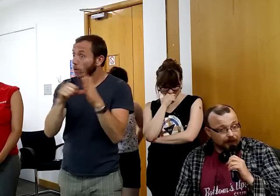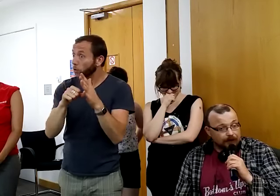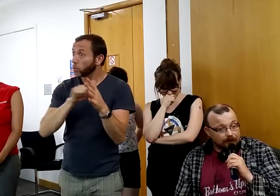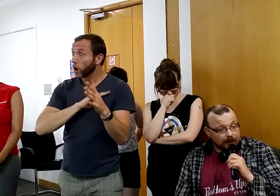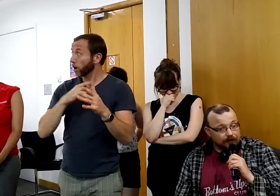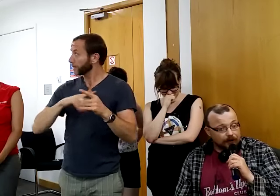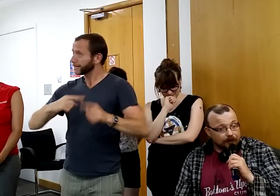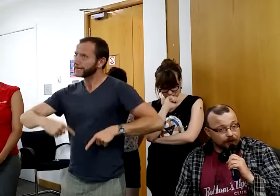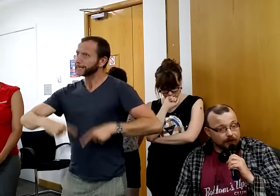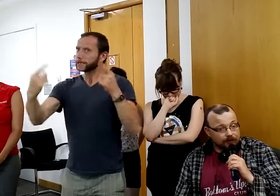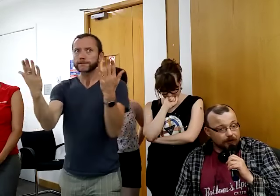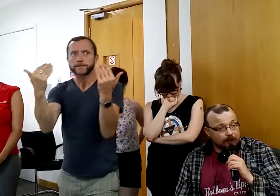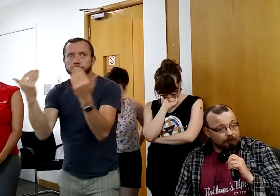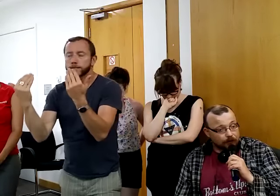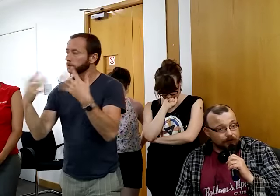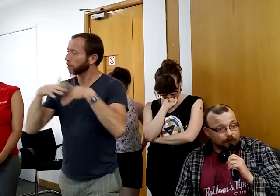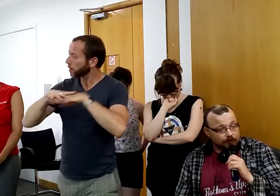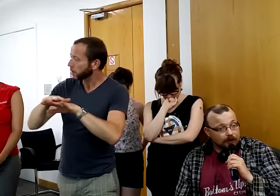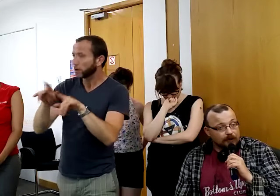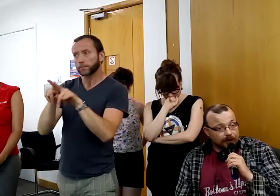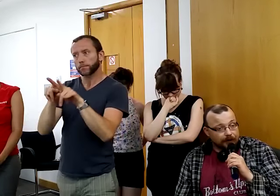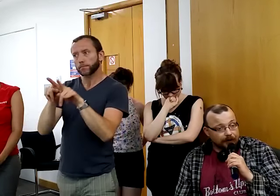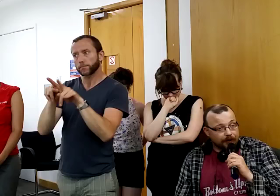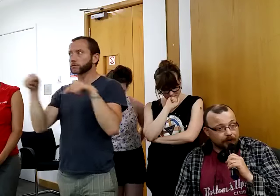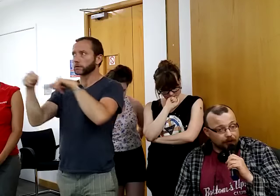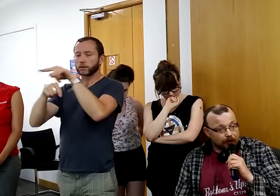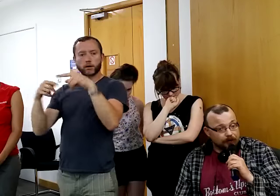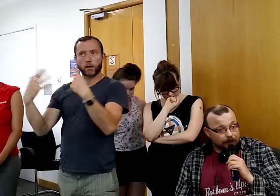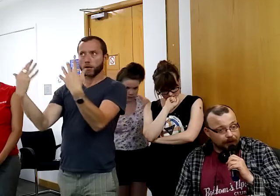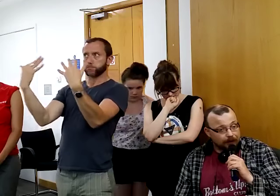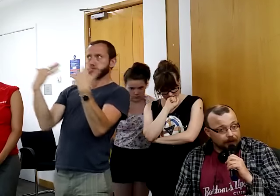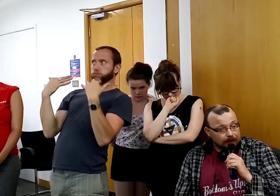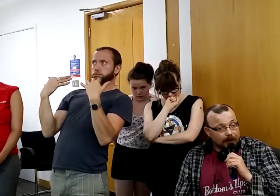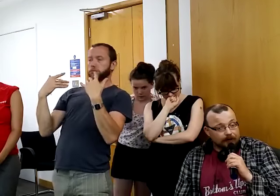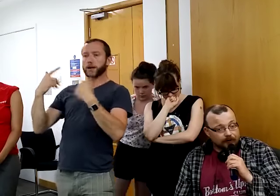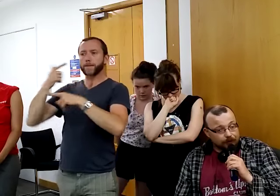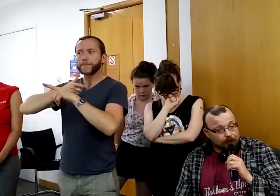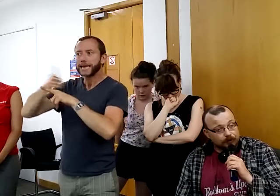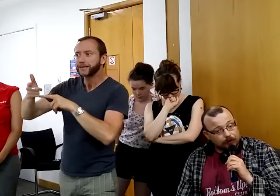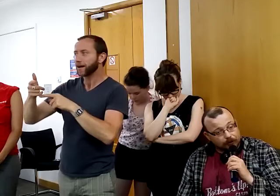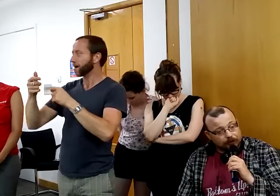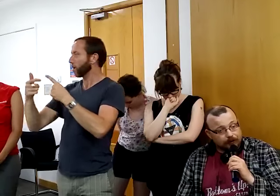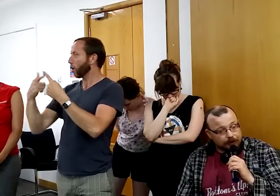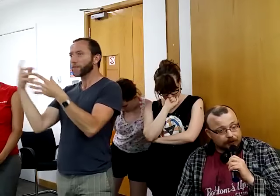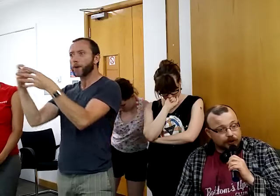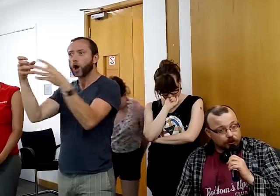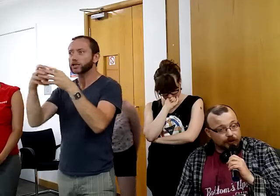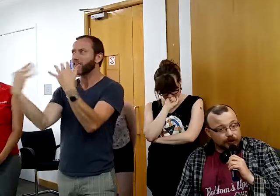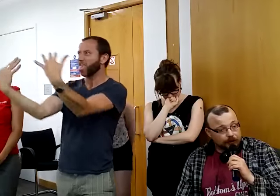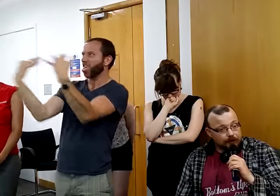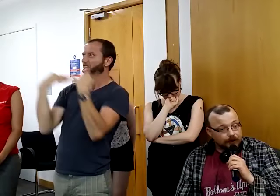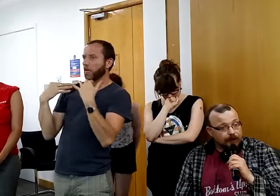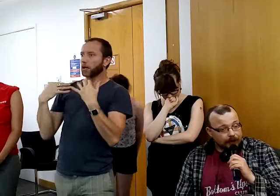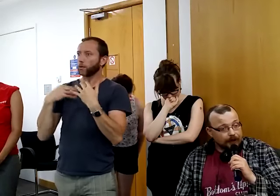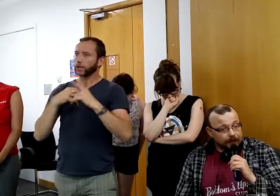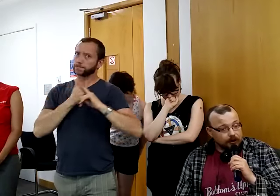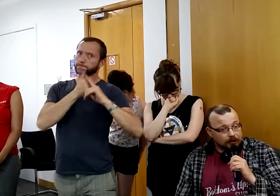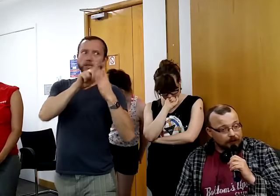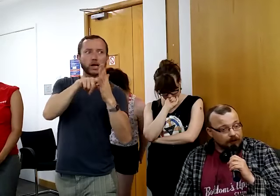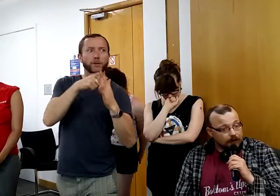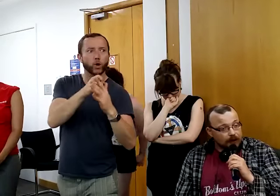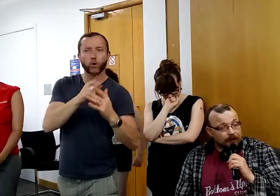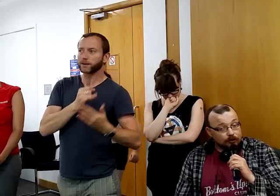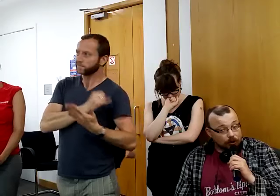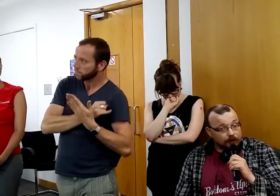fight in our hands. Because let's not underestimate the forces that are going to be brought to bear and the support that we're going to need to show each other in